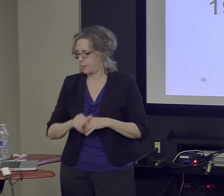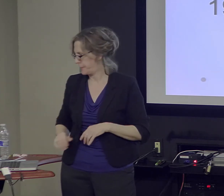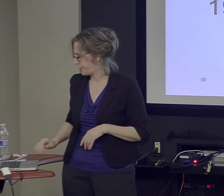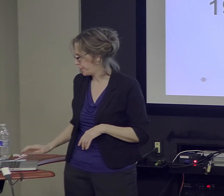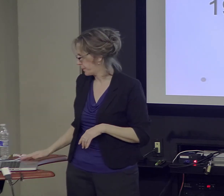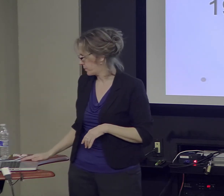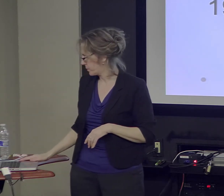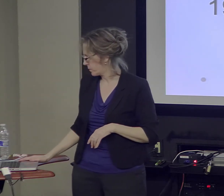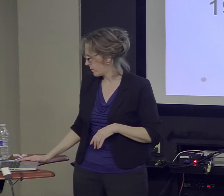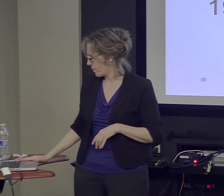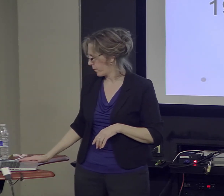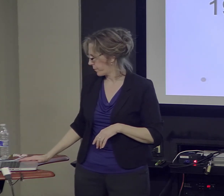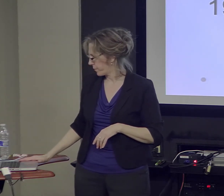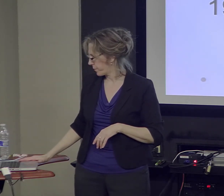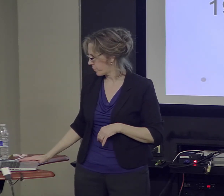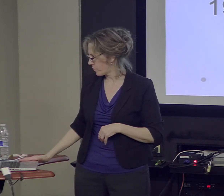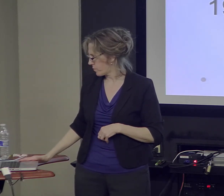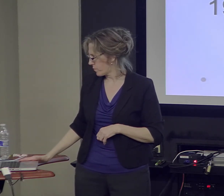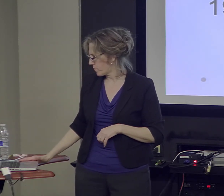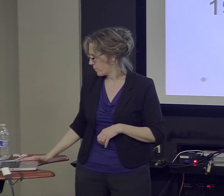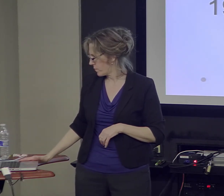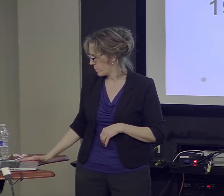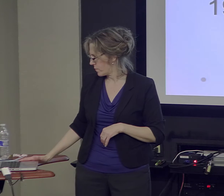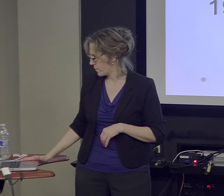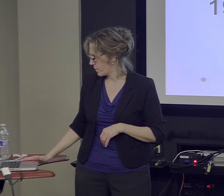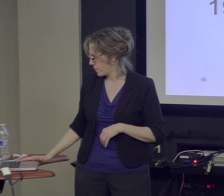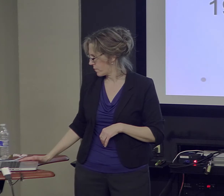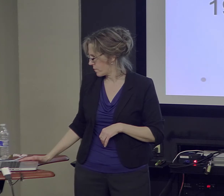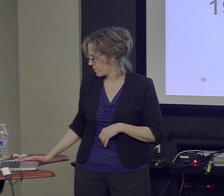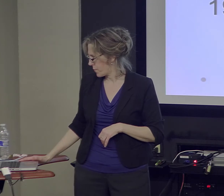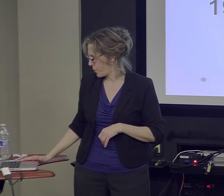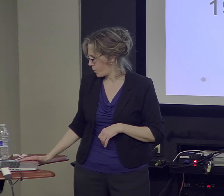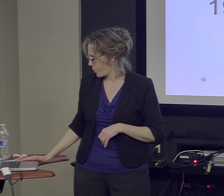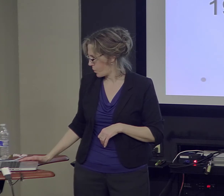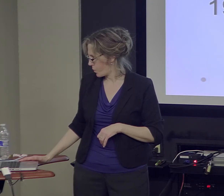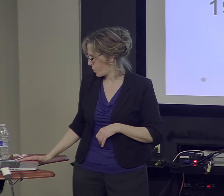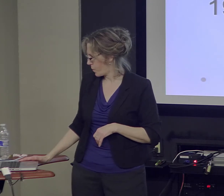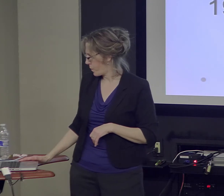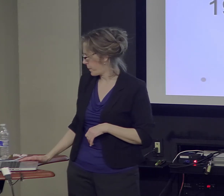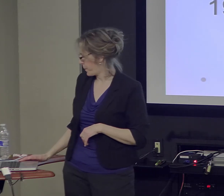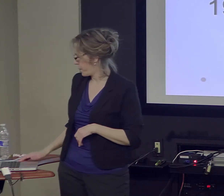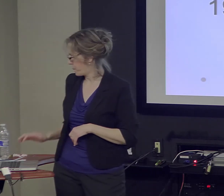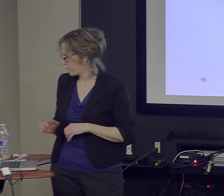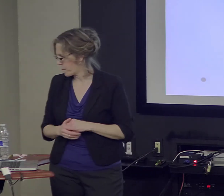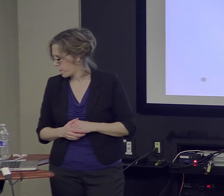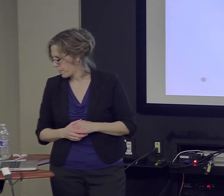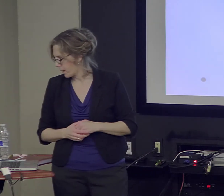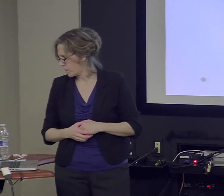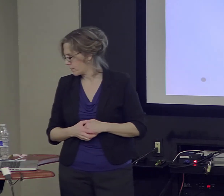I have some information about depicting signs in my data that I've collected as well.